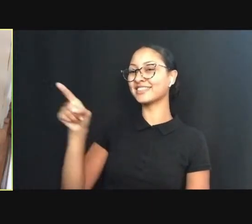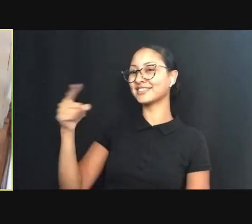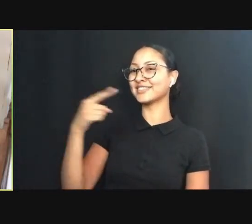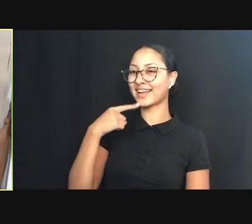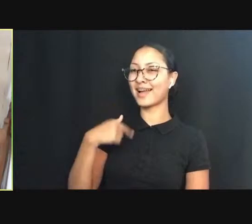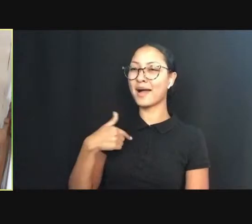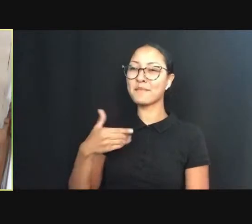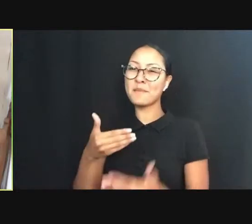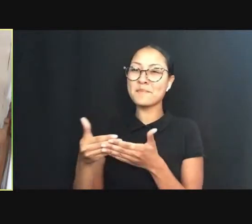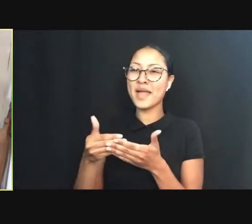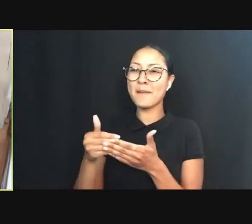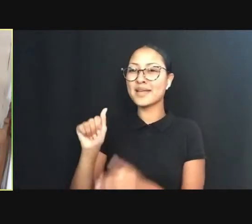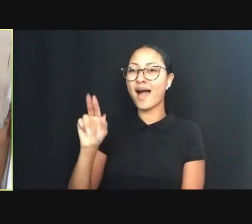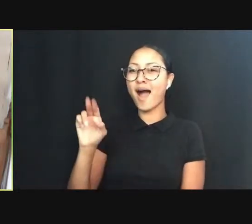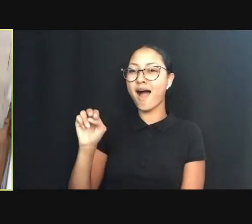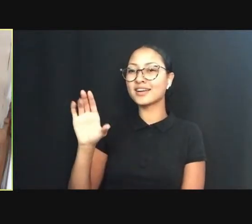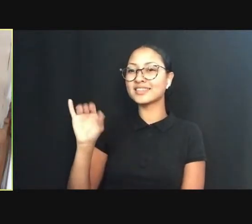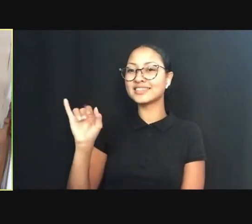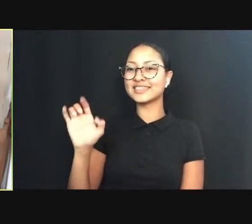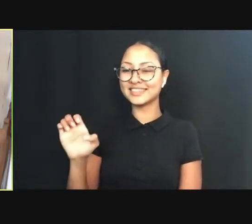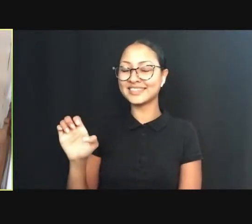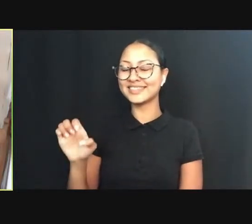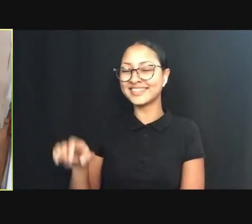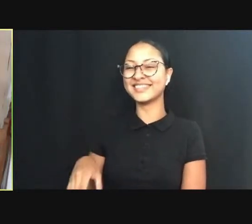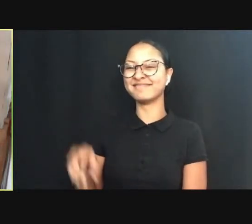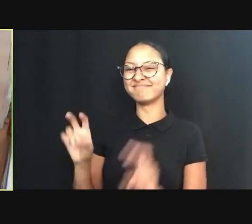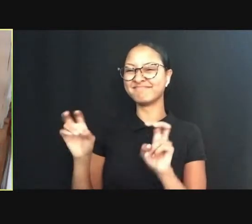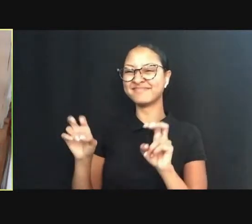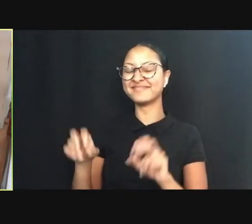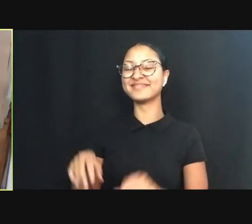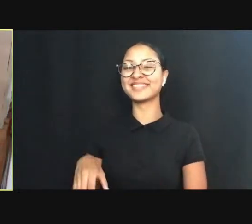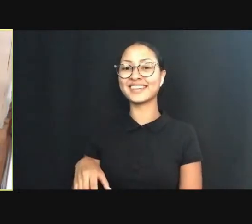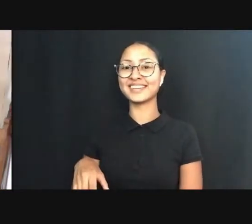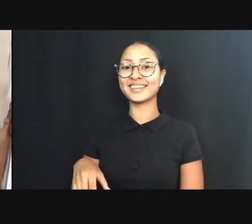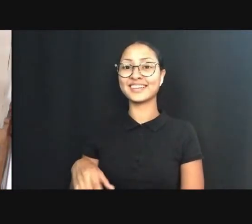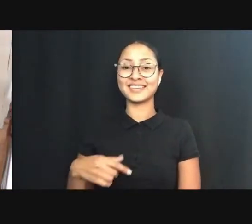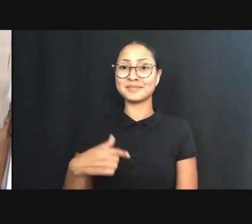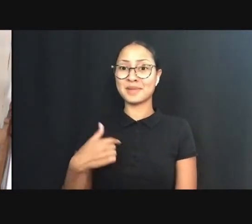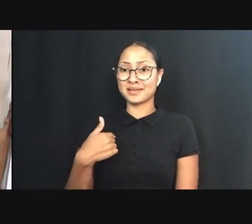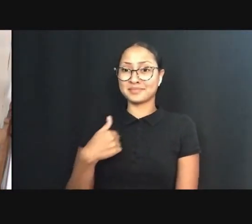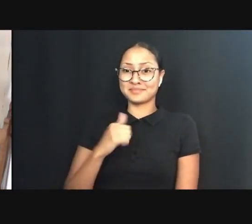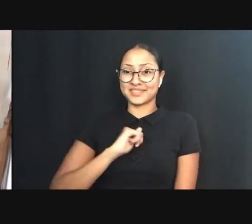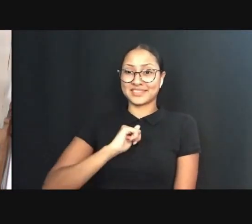that. I don't know when it happened. Like hello.